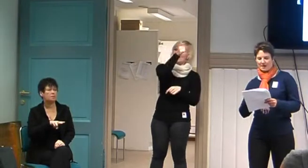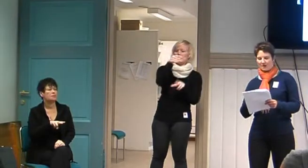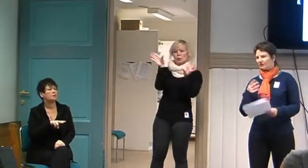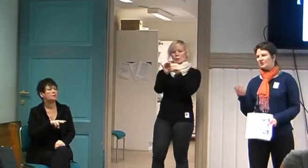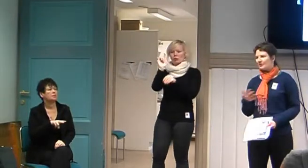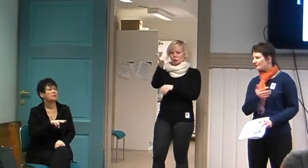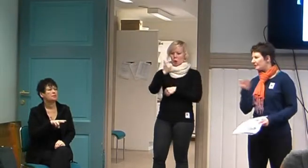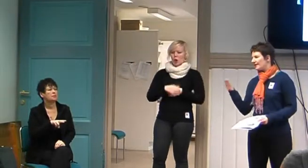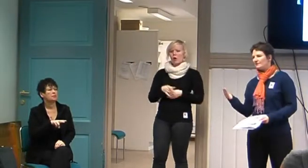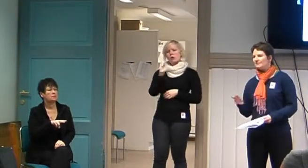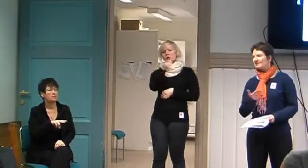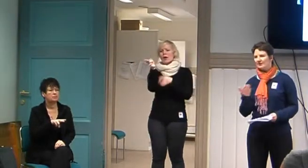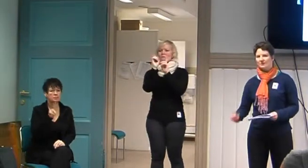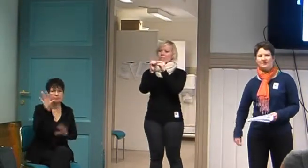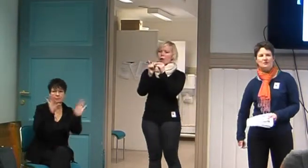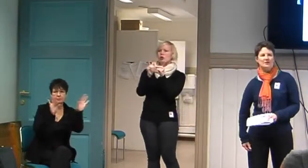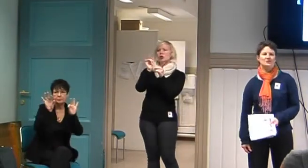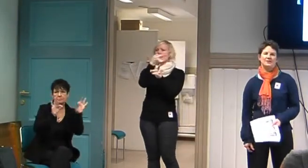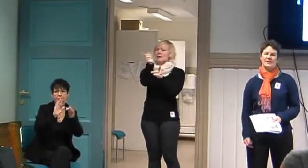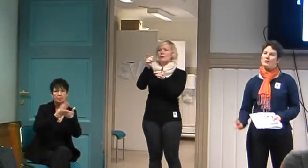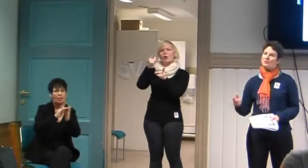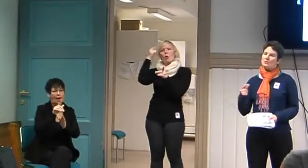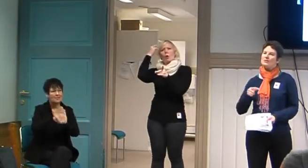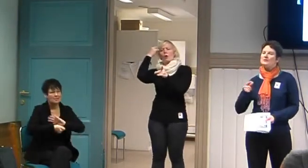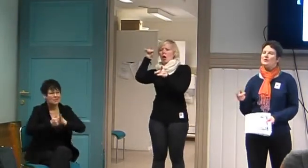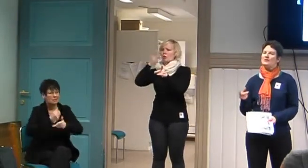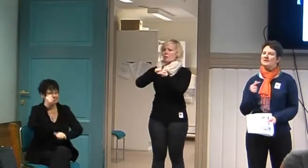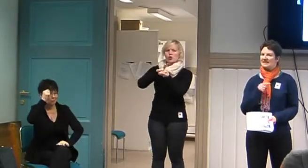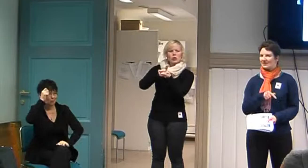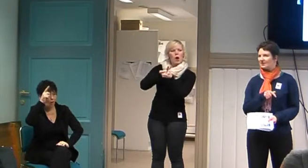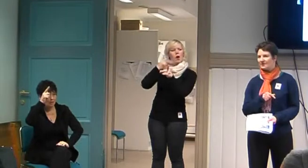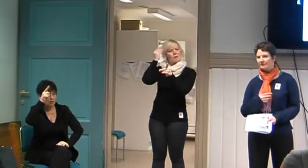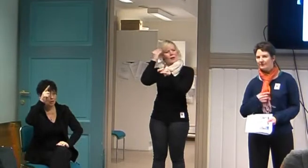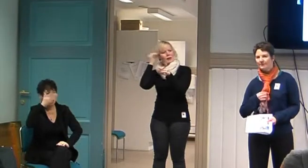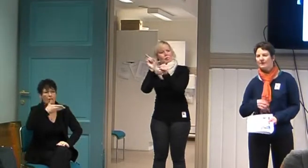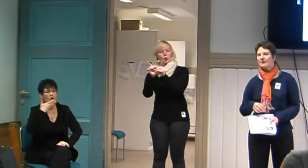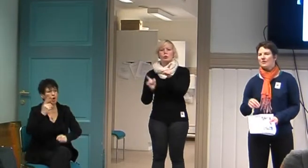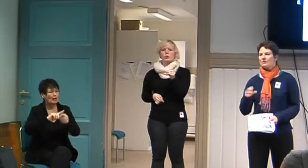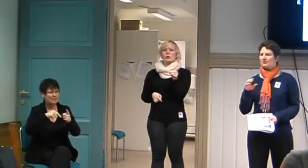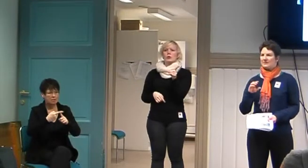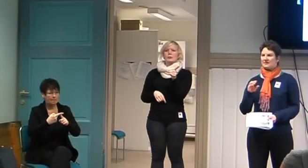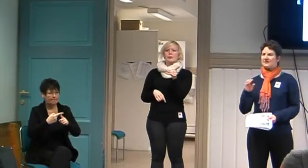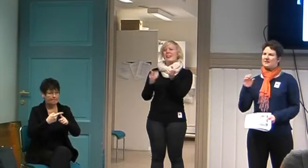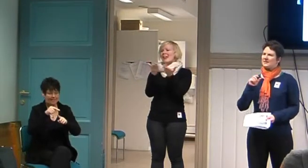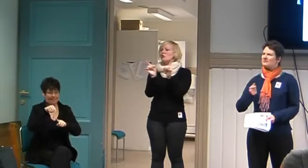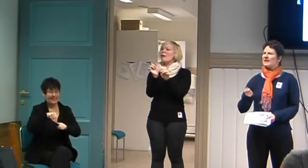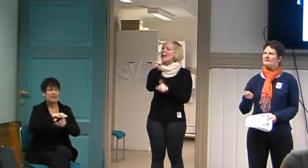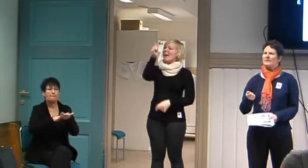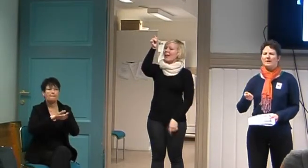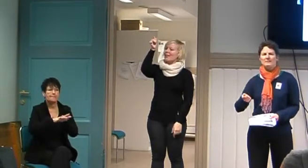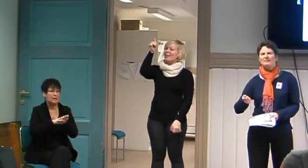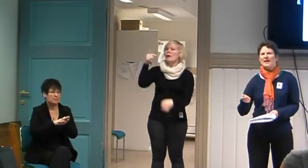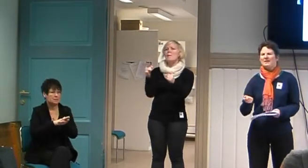they are chosen for their skills and knowledge. They're all non-executive, which means that they don't